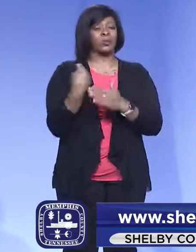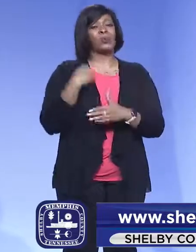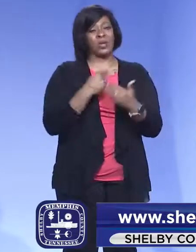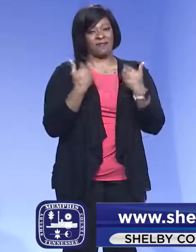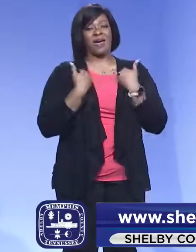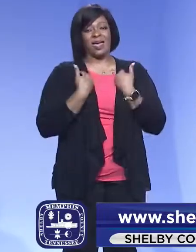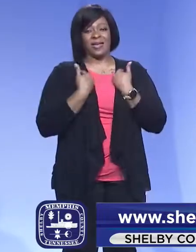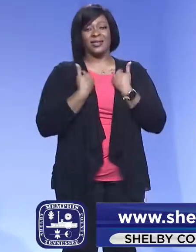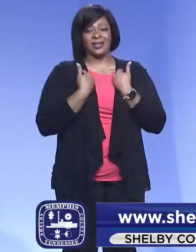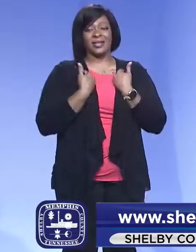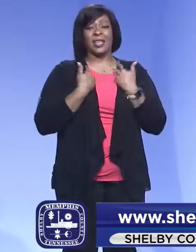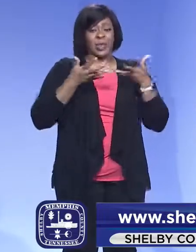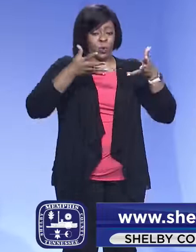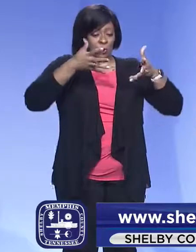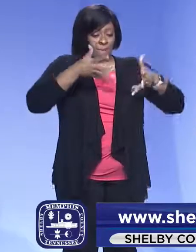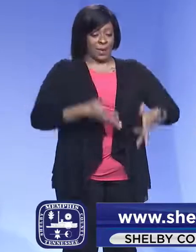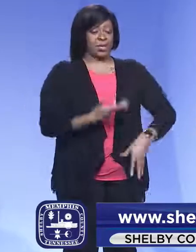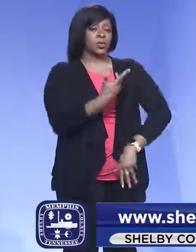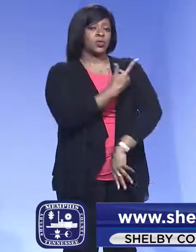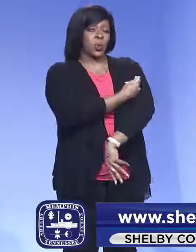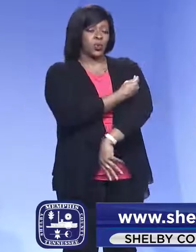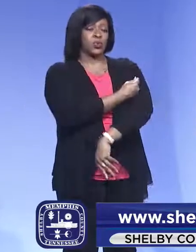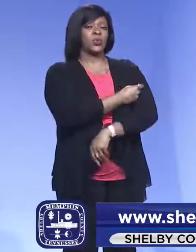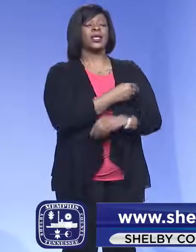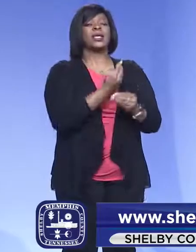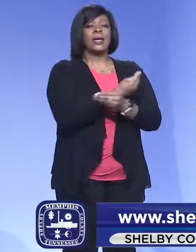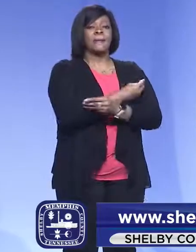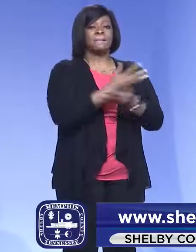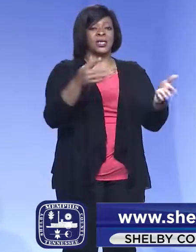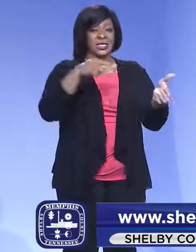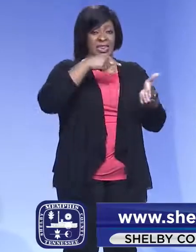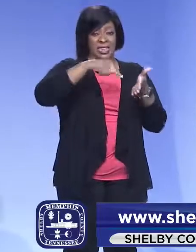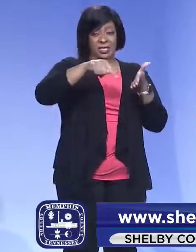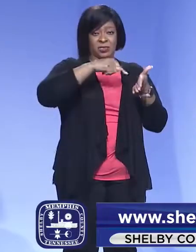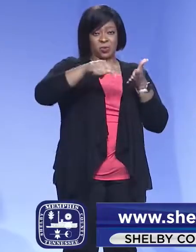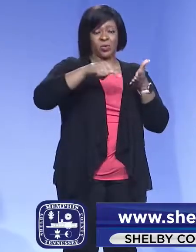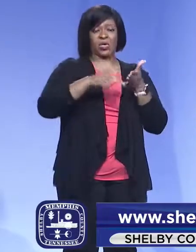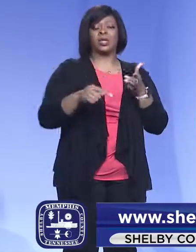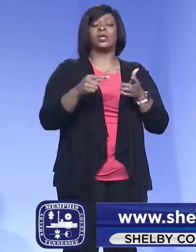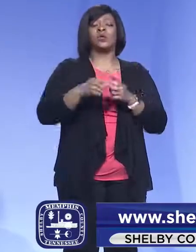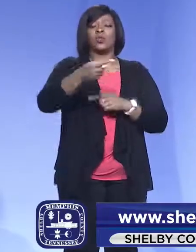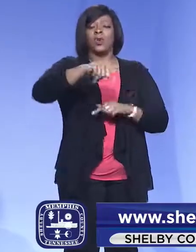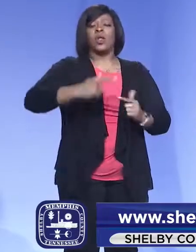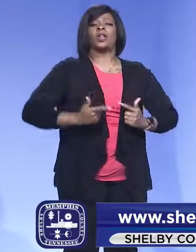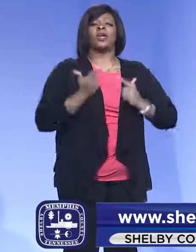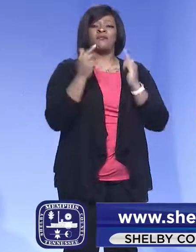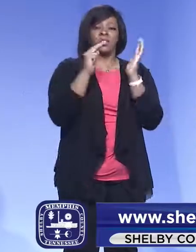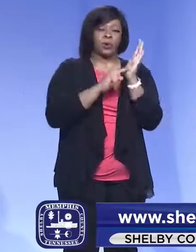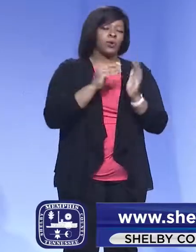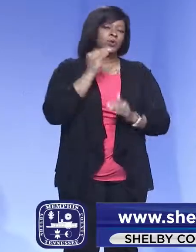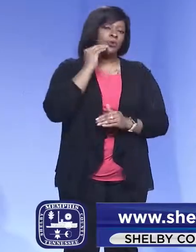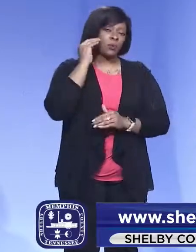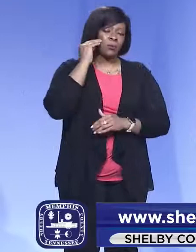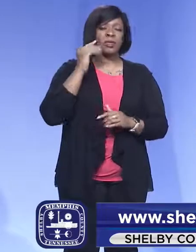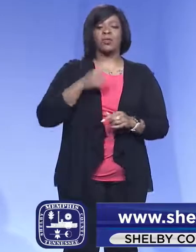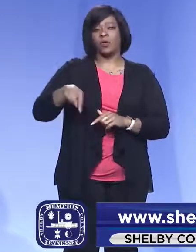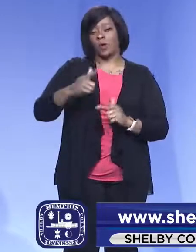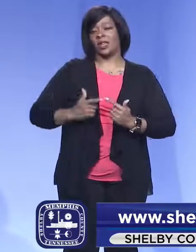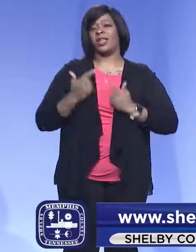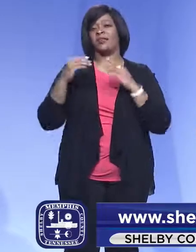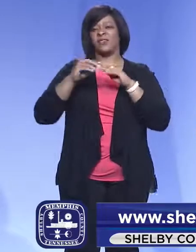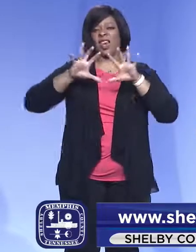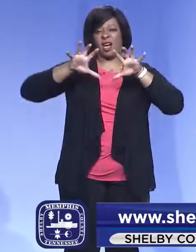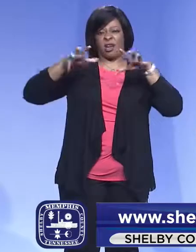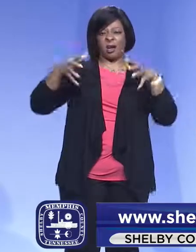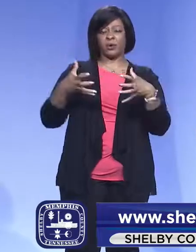had. And the remaining doses are being administered this week to, again, those who live in nursing homes and those that live in